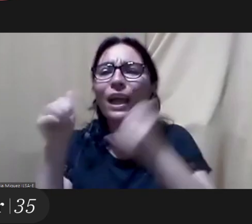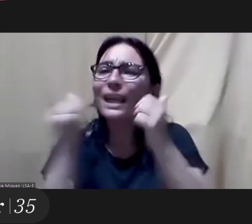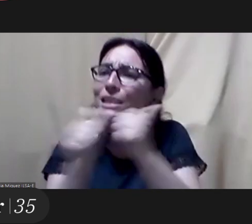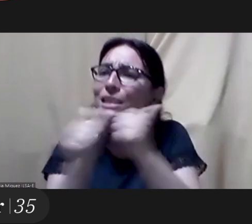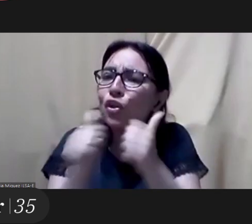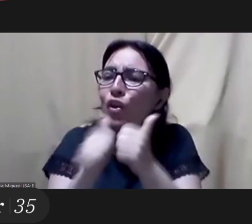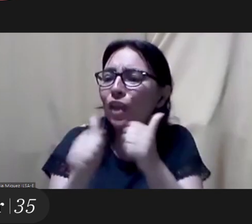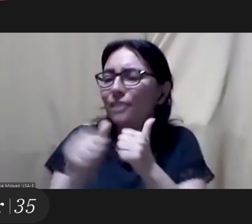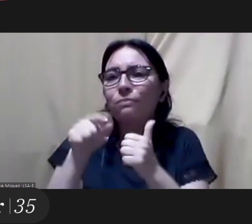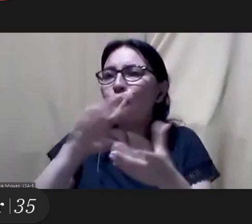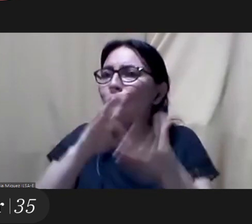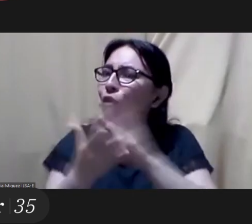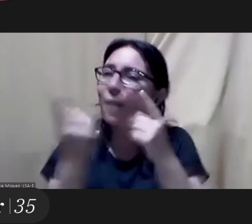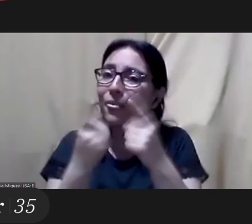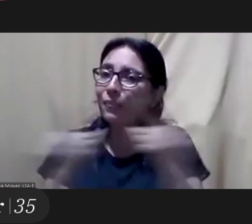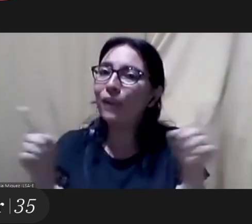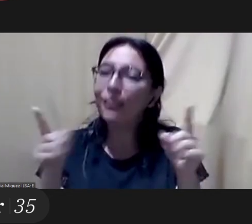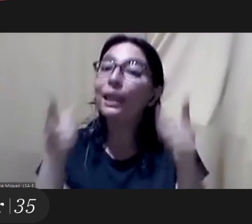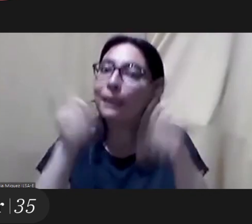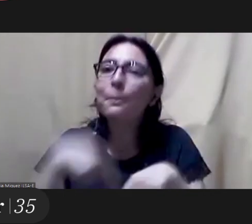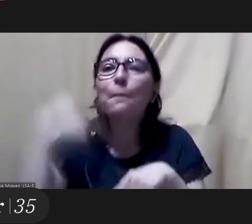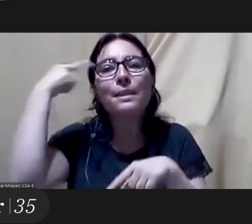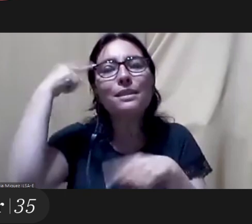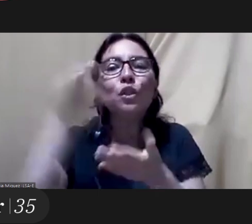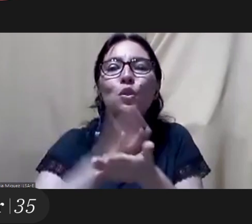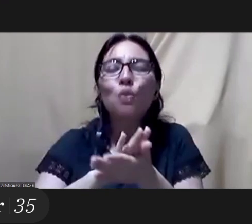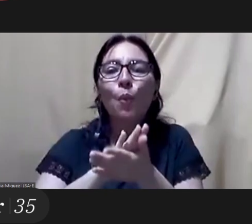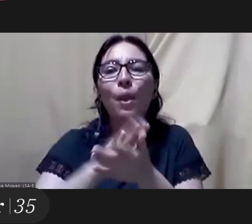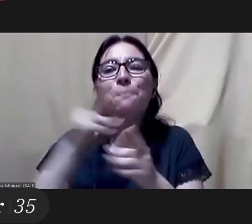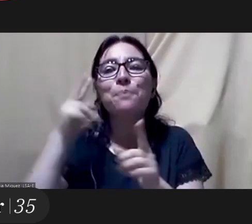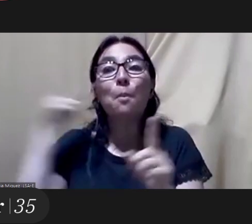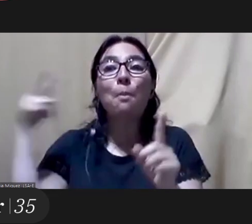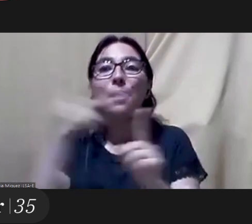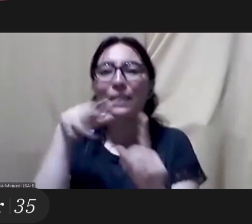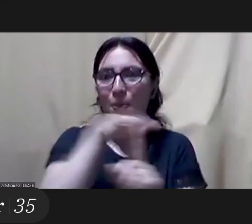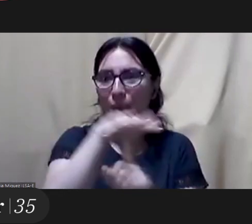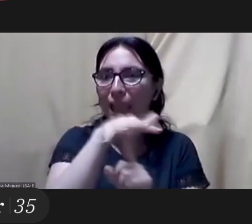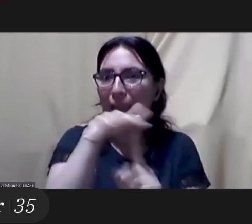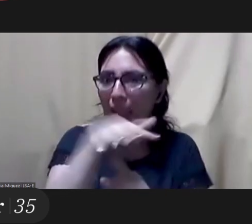and also to think as well from a gender perspective where you can